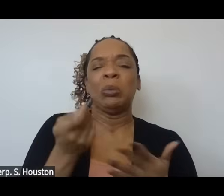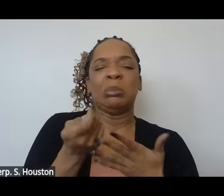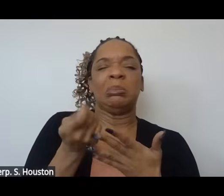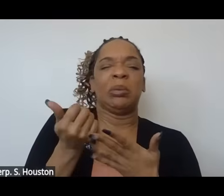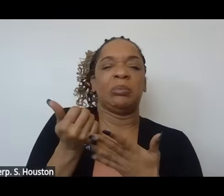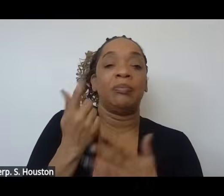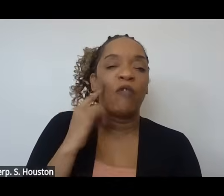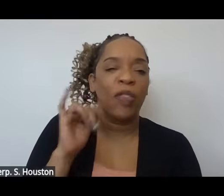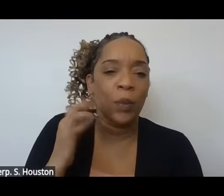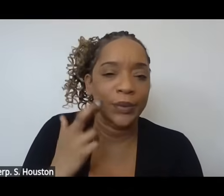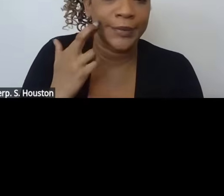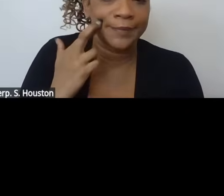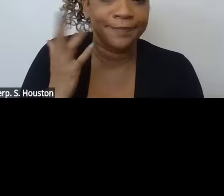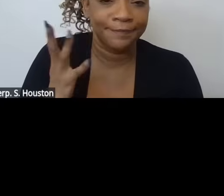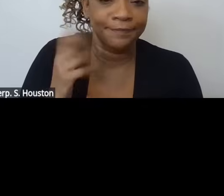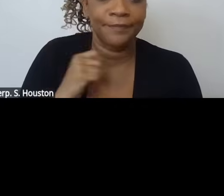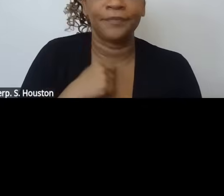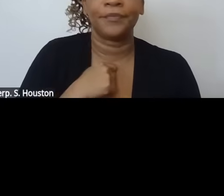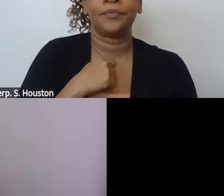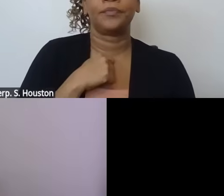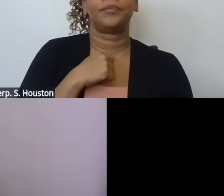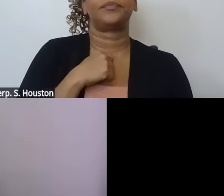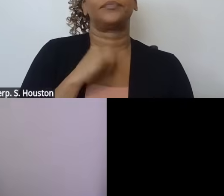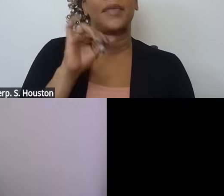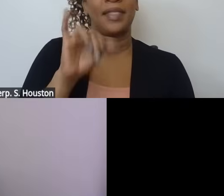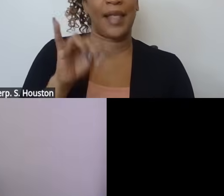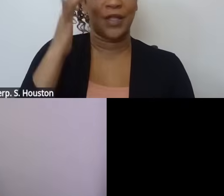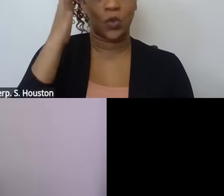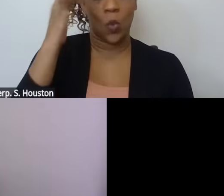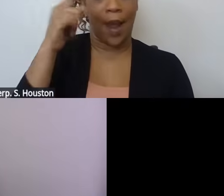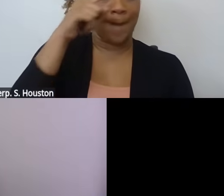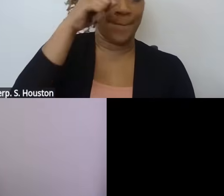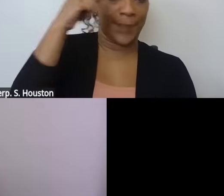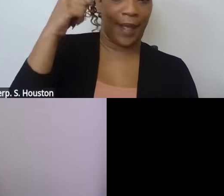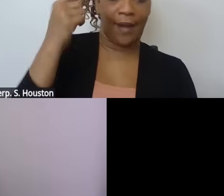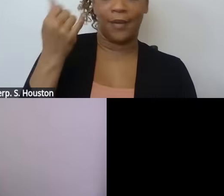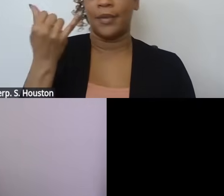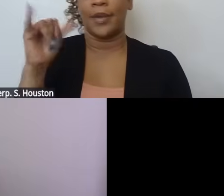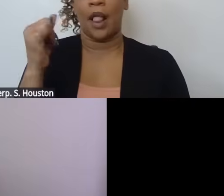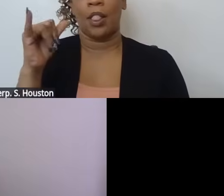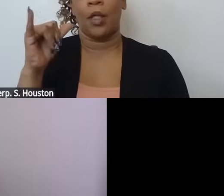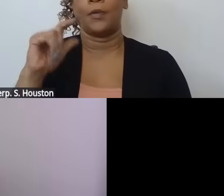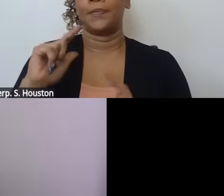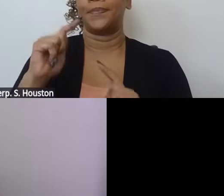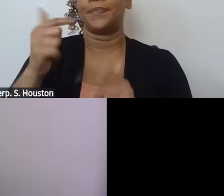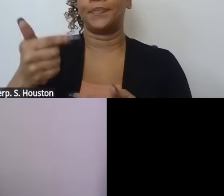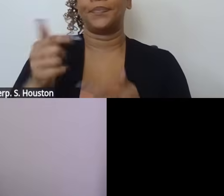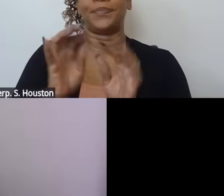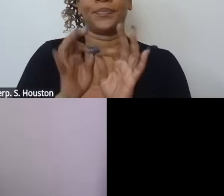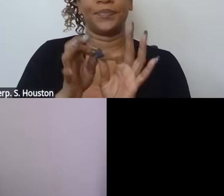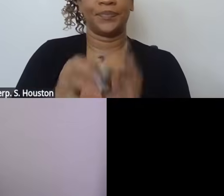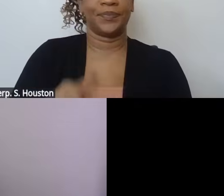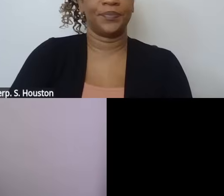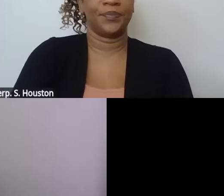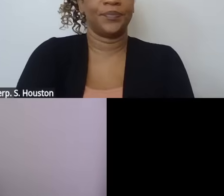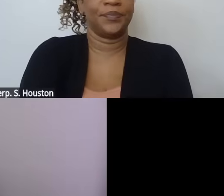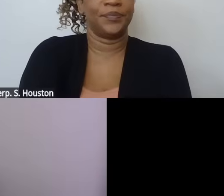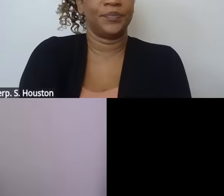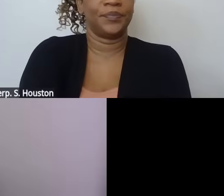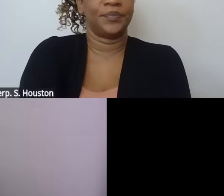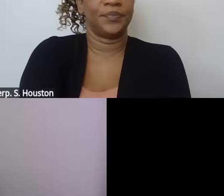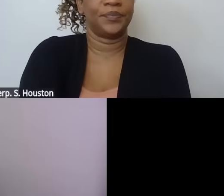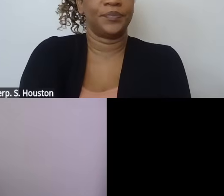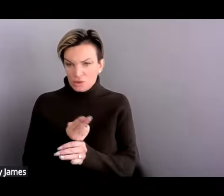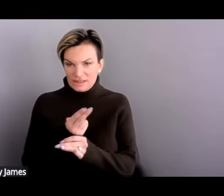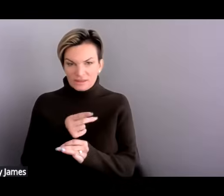reason. So that's why the black and yellow is there. I'm not 100% sure whether we would use this. We